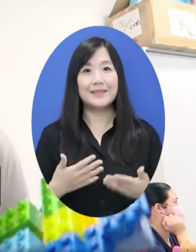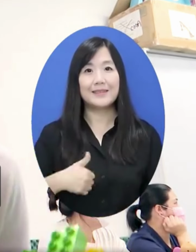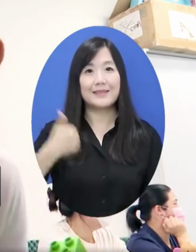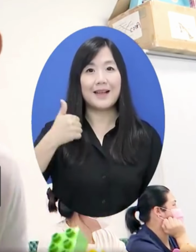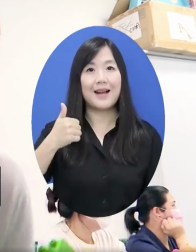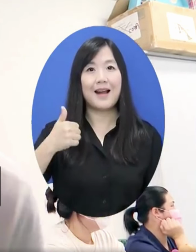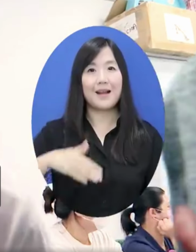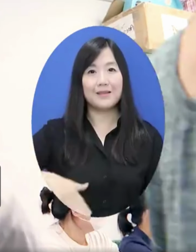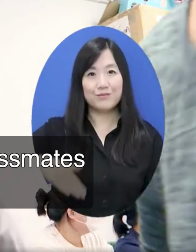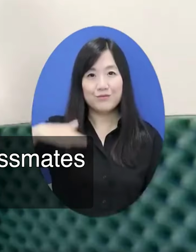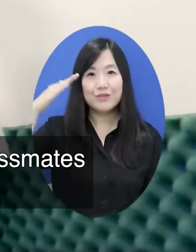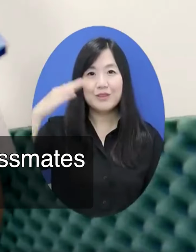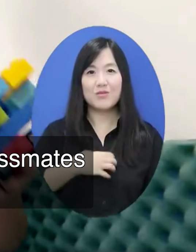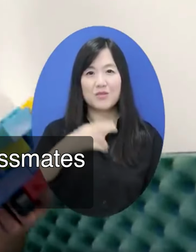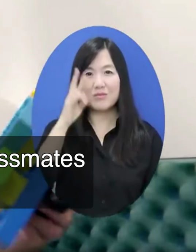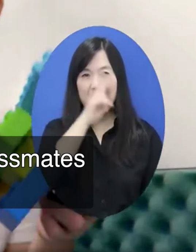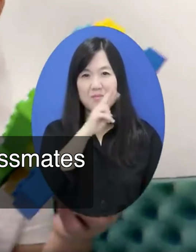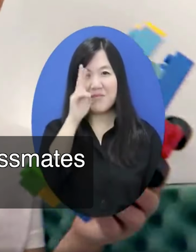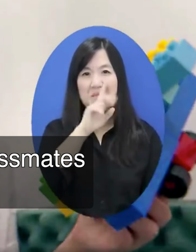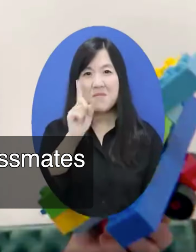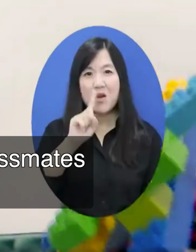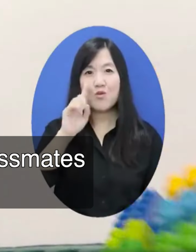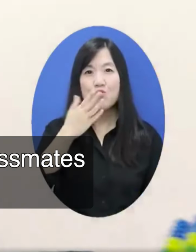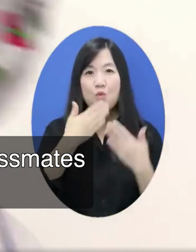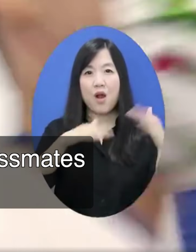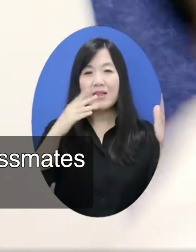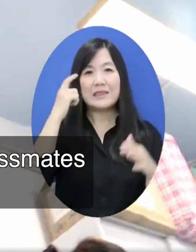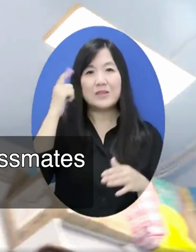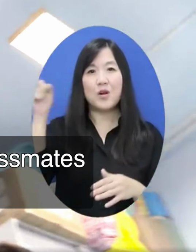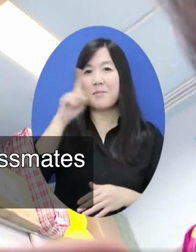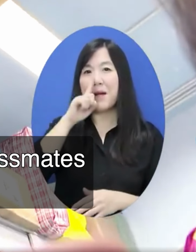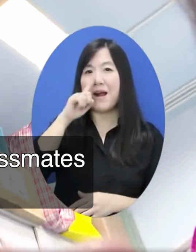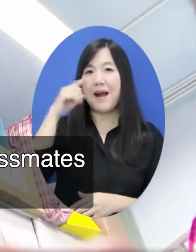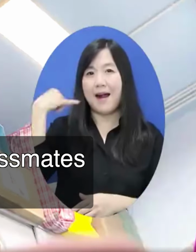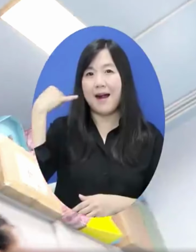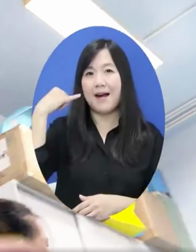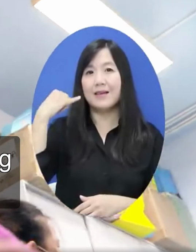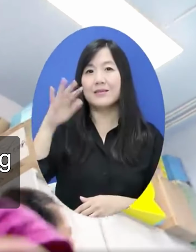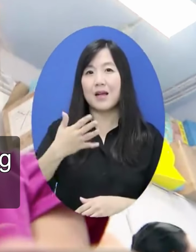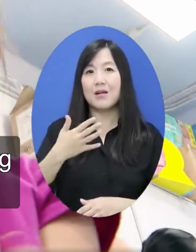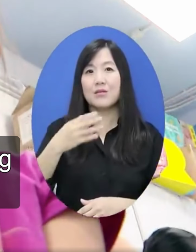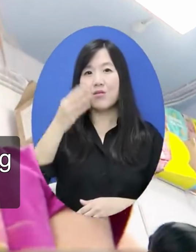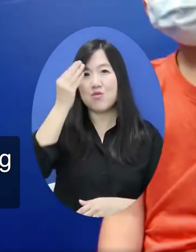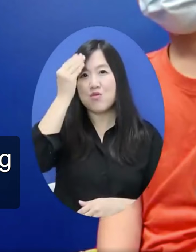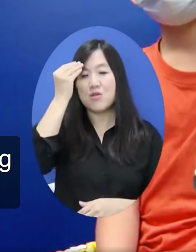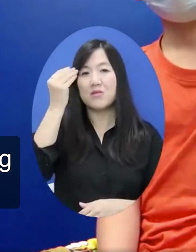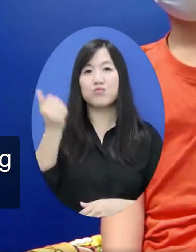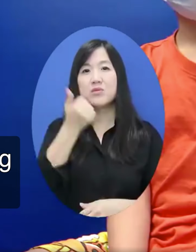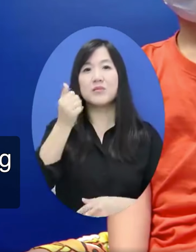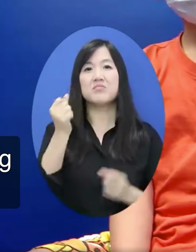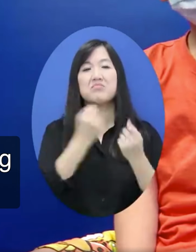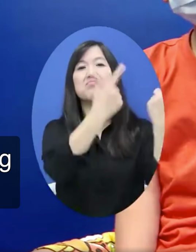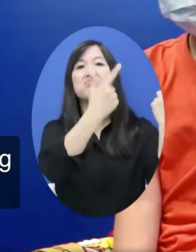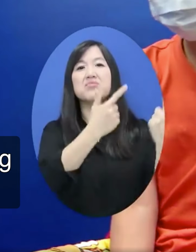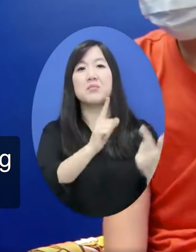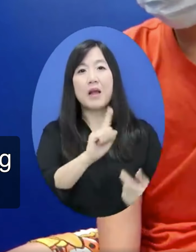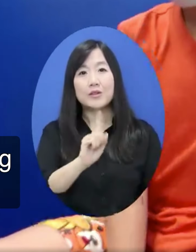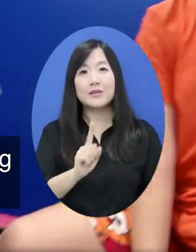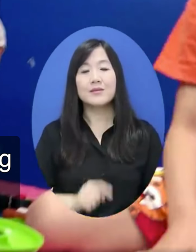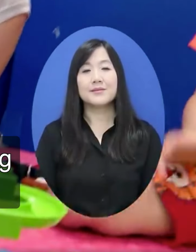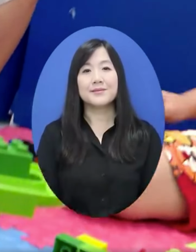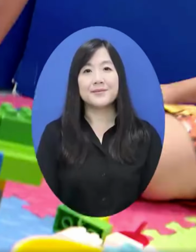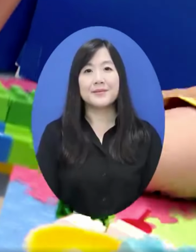Now that Jackson is older, he feels embarrassed letting his classmates know his mother is deaf, but he has also been learning how to